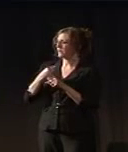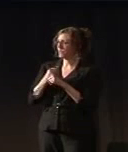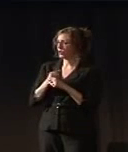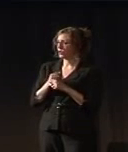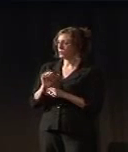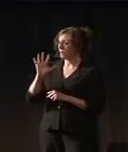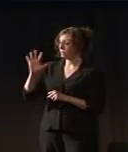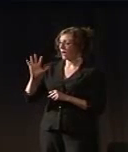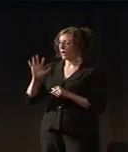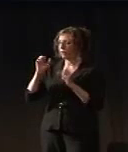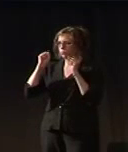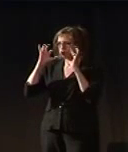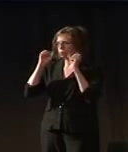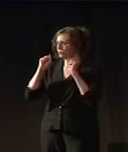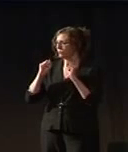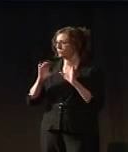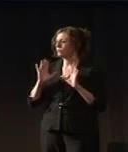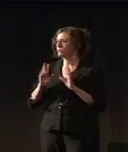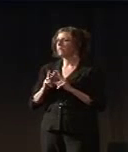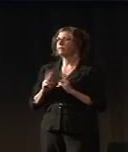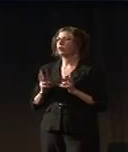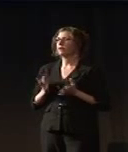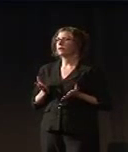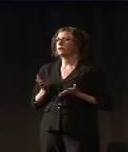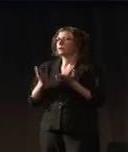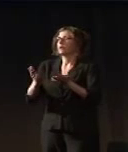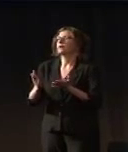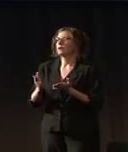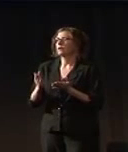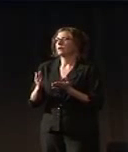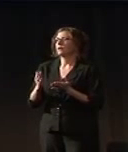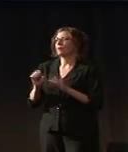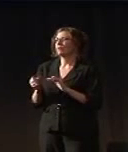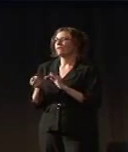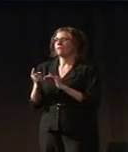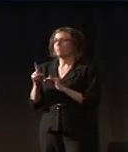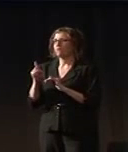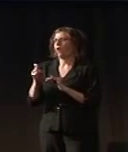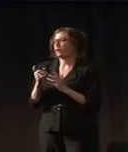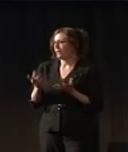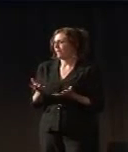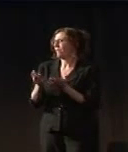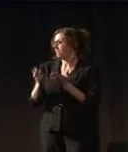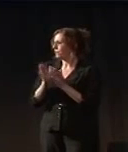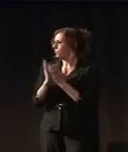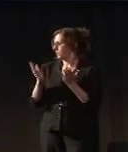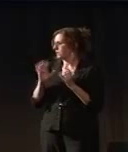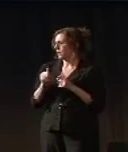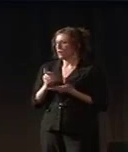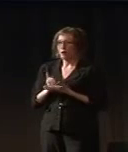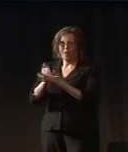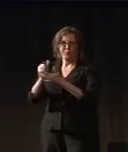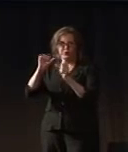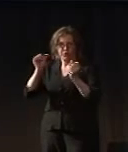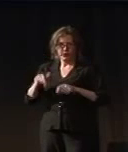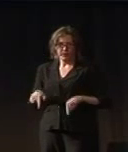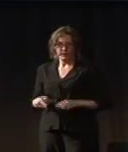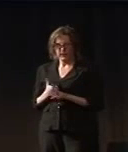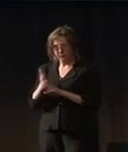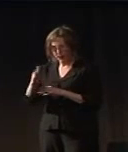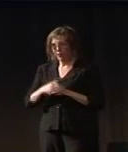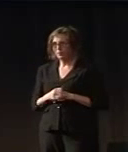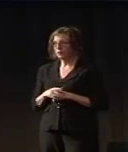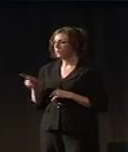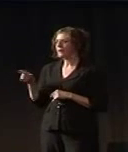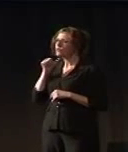quite astonishingly provocative and books that have helped shape our field. Of course, he wasn't done then. The